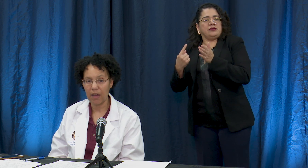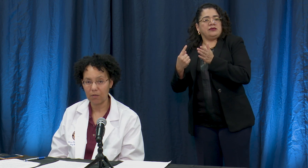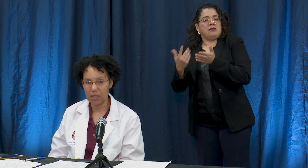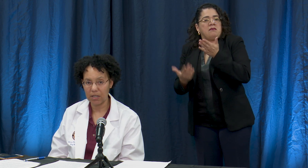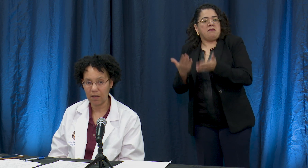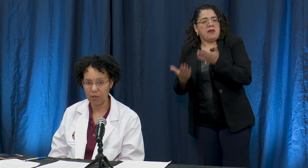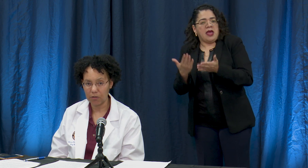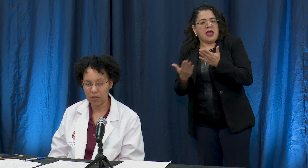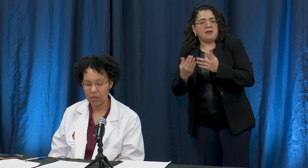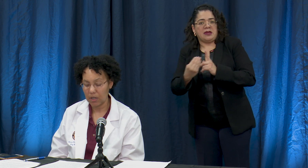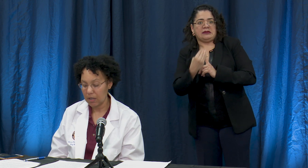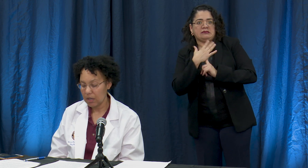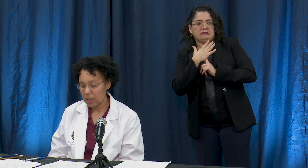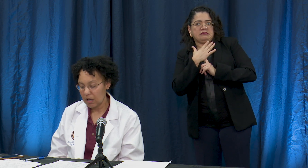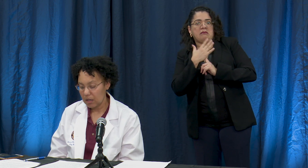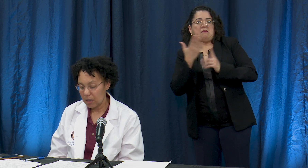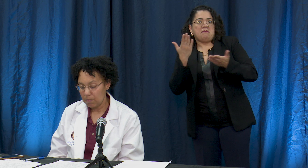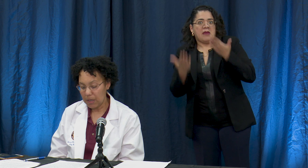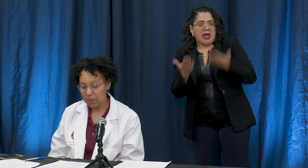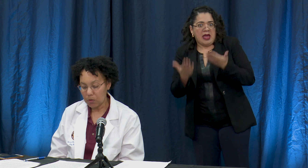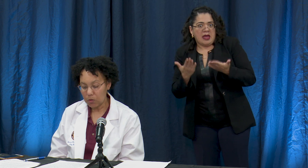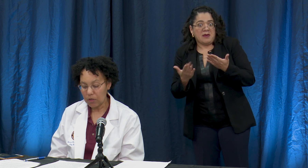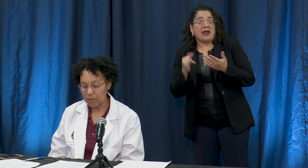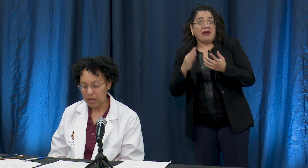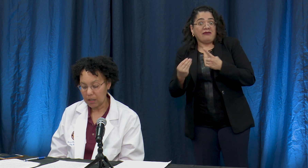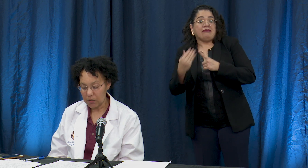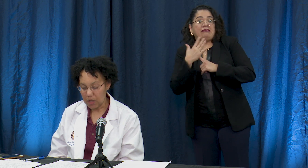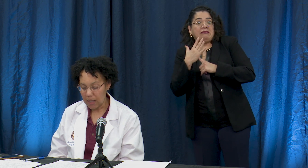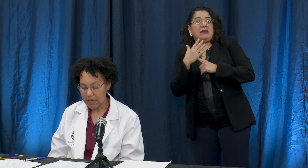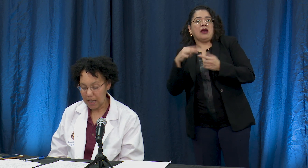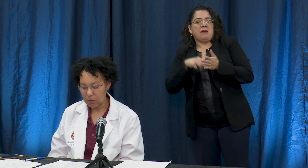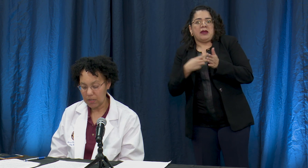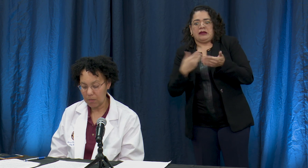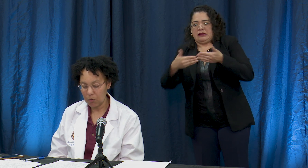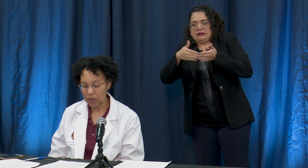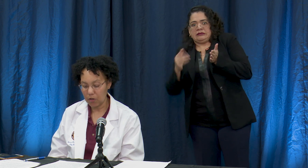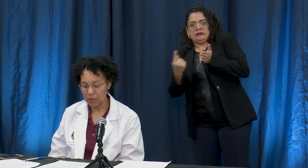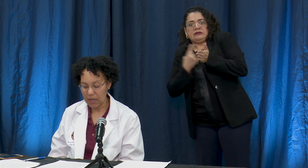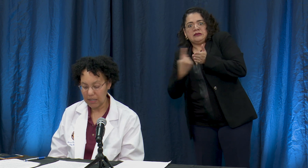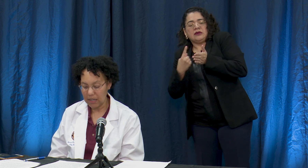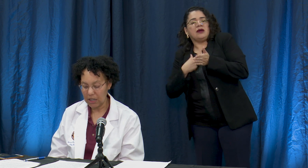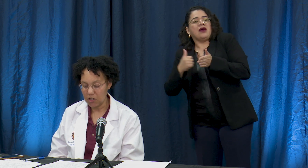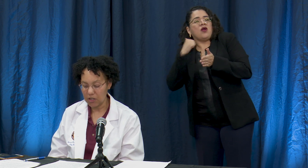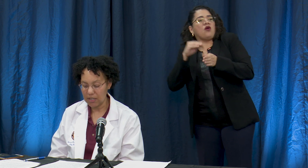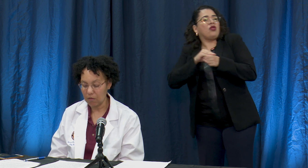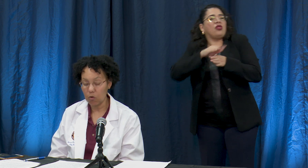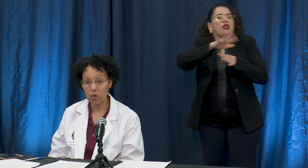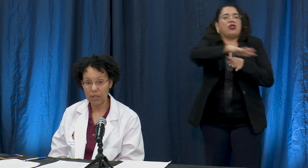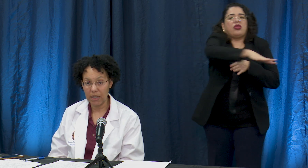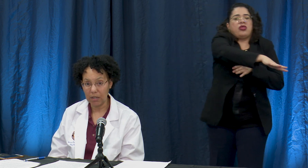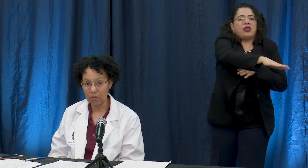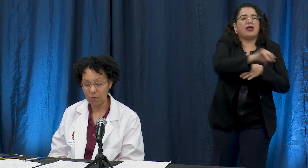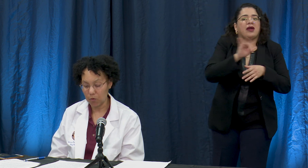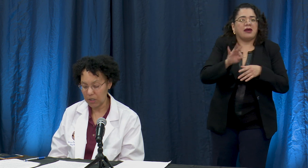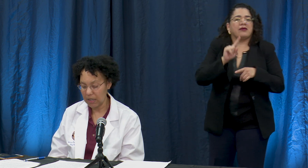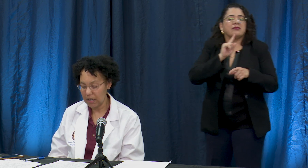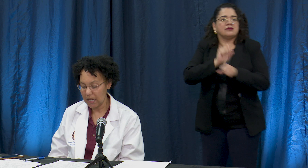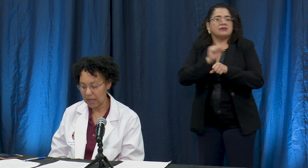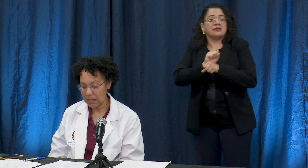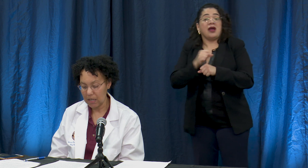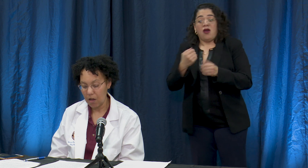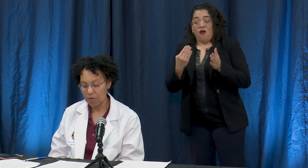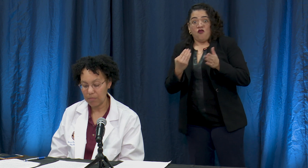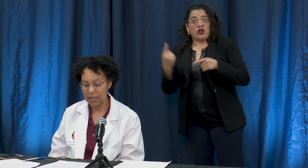spread the virus to others. People who have been in close contact with someone with COVID-19 should self-quarantine for